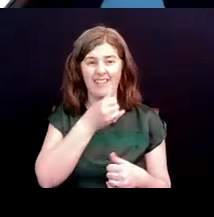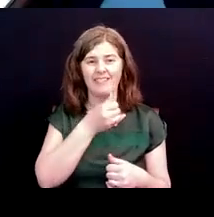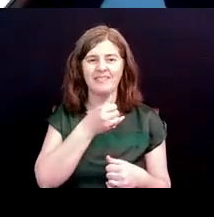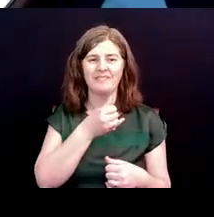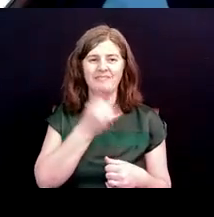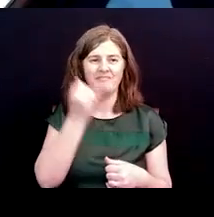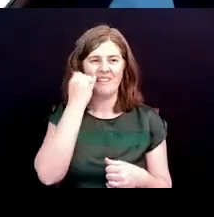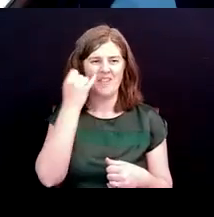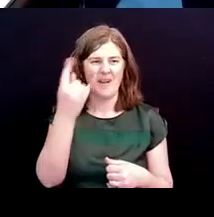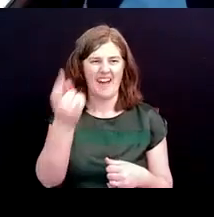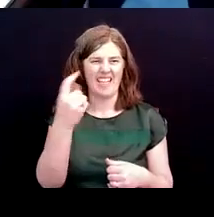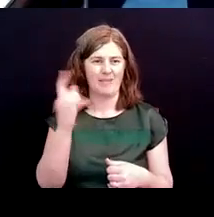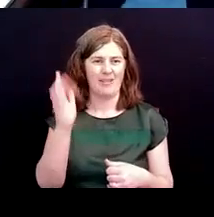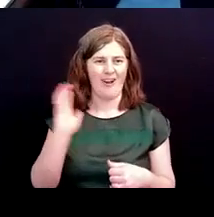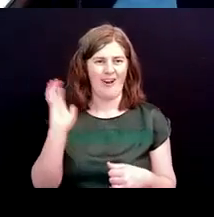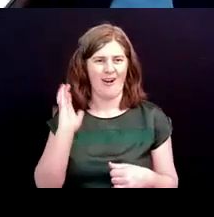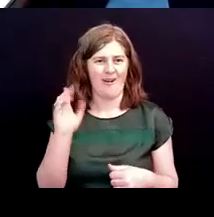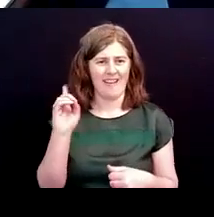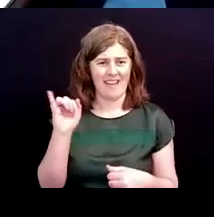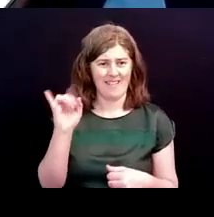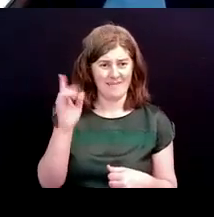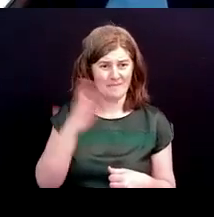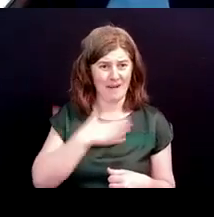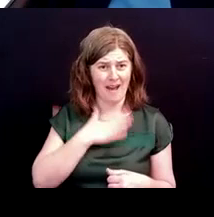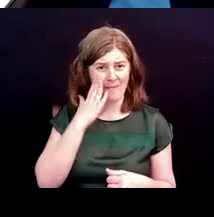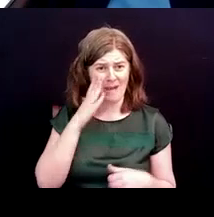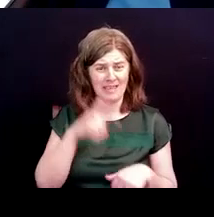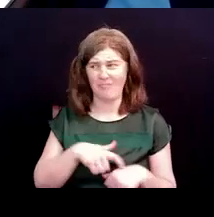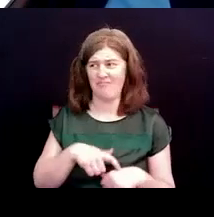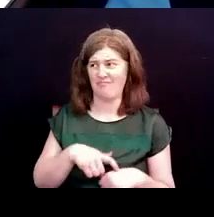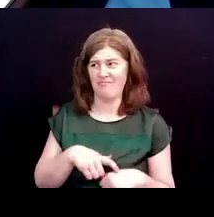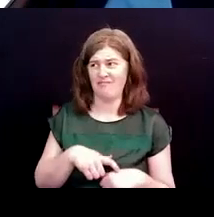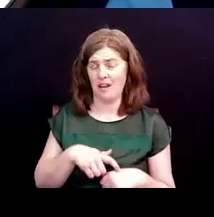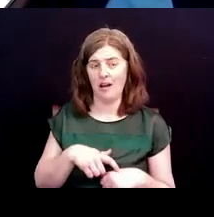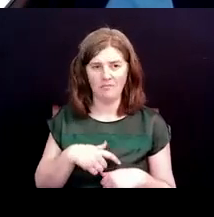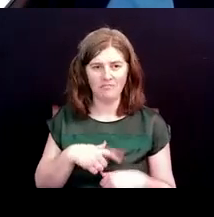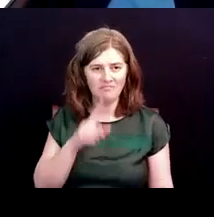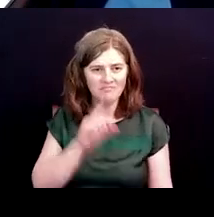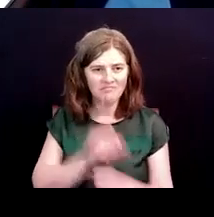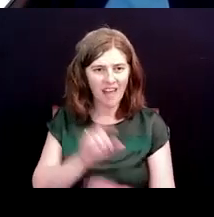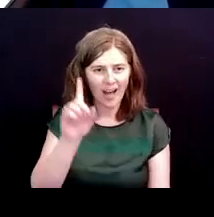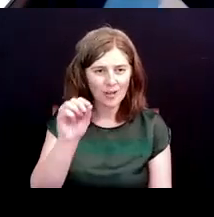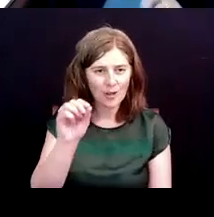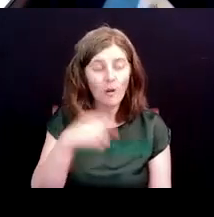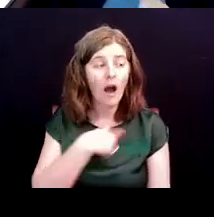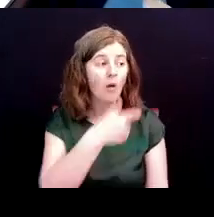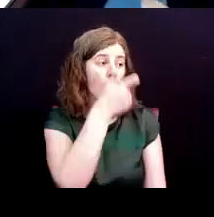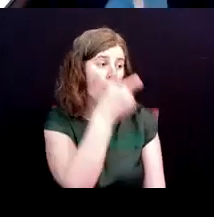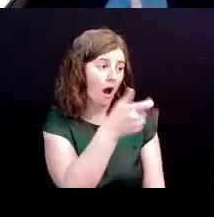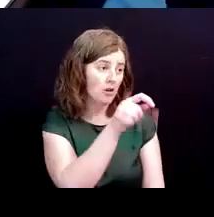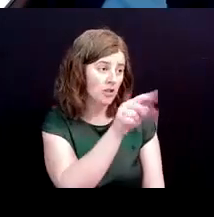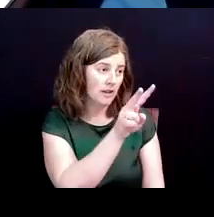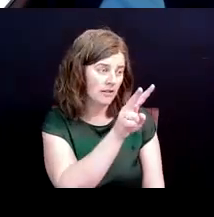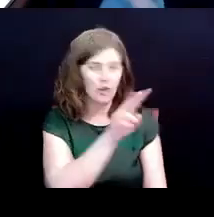asked me, long ago, did I have a bedtime routine, I would have been like, no, not really. But I do, right? I do. I watch TV. Don't do that, by the